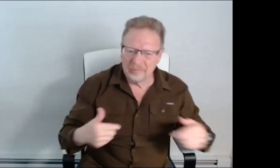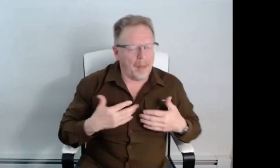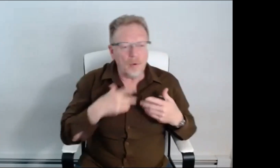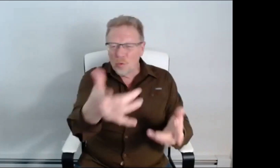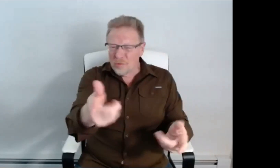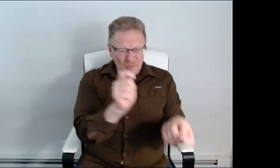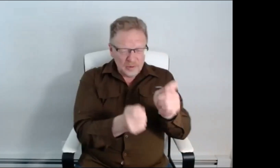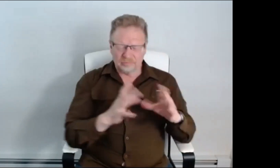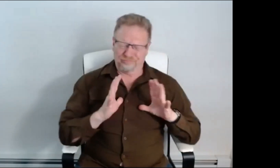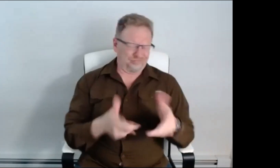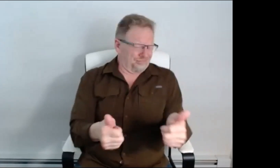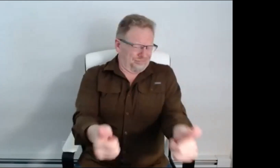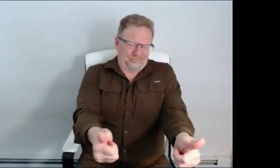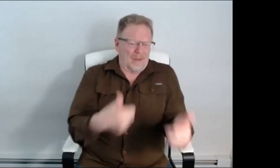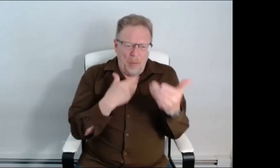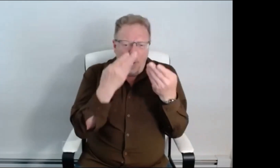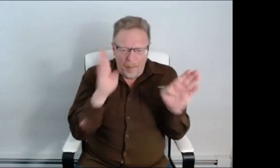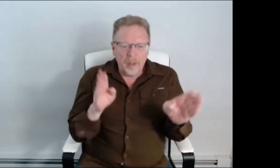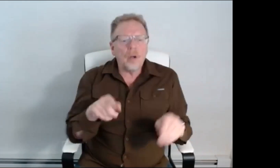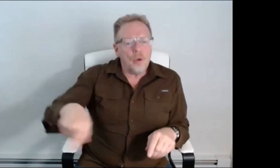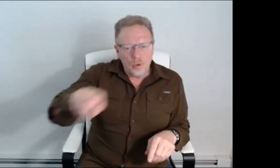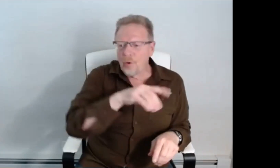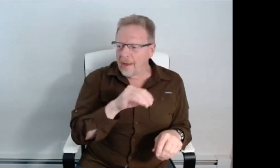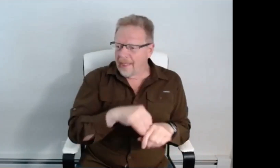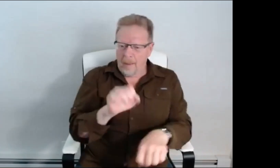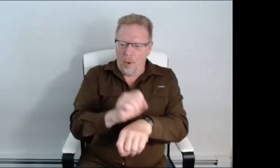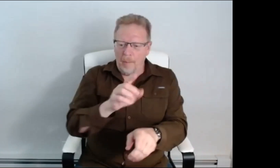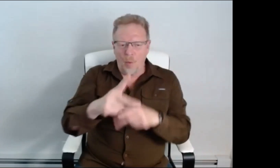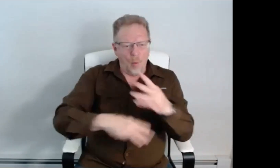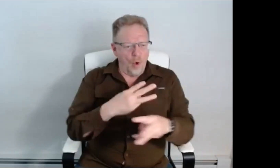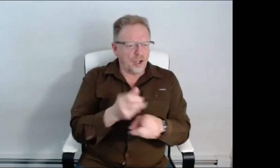fit. Again, you are in that employment world, Jan, so you know that